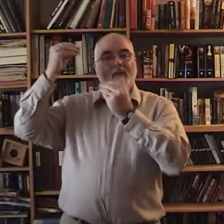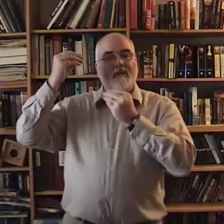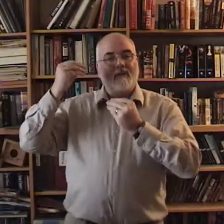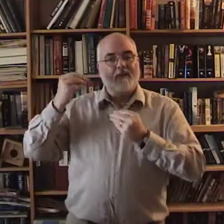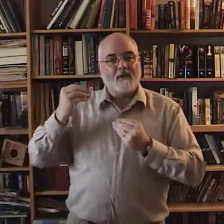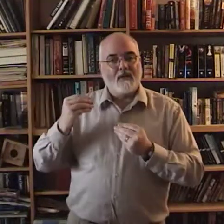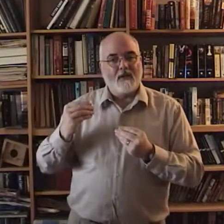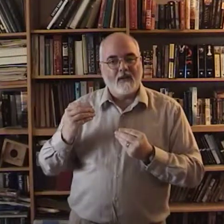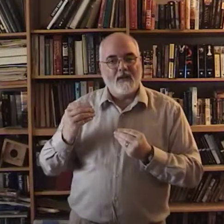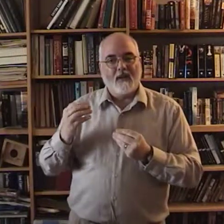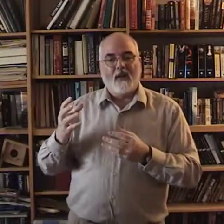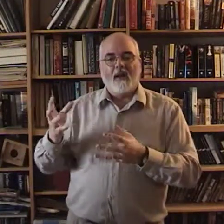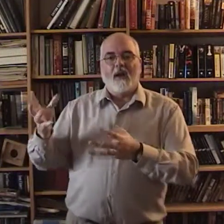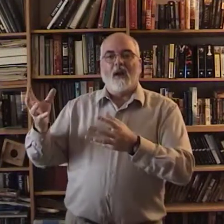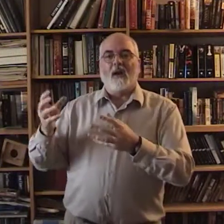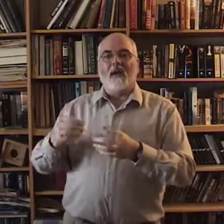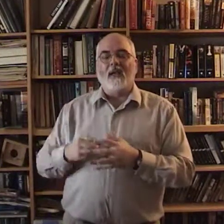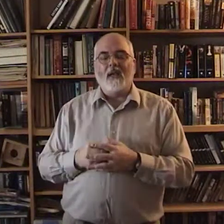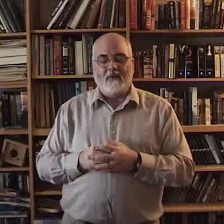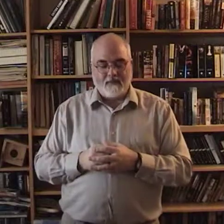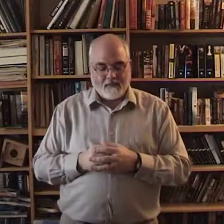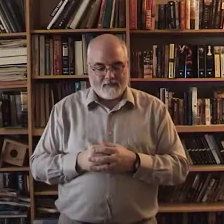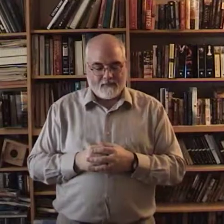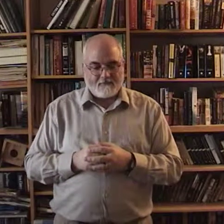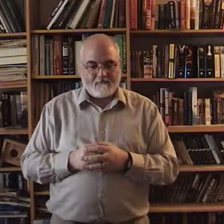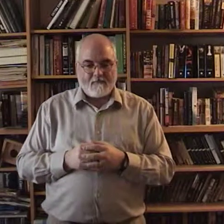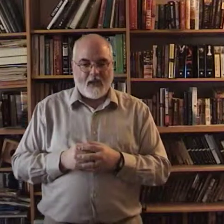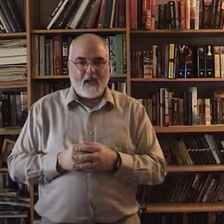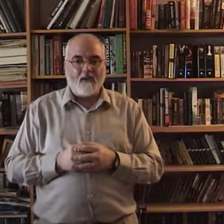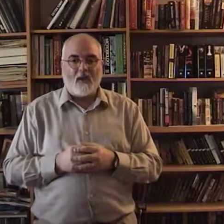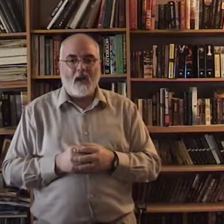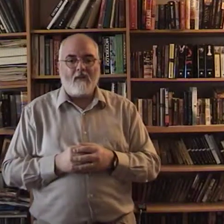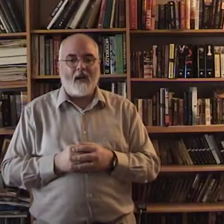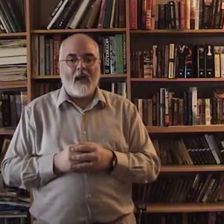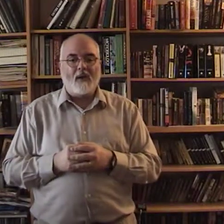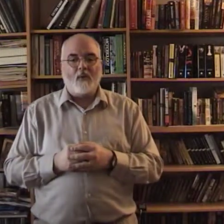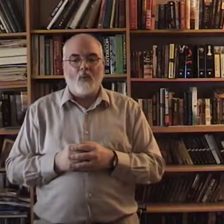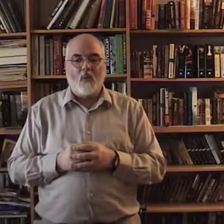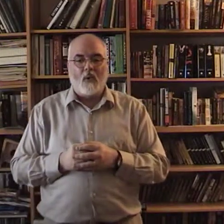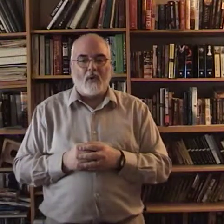give. All right, give. Give love and worth.